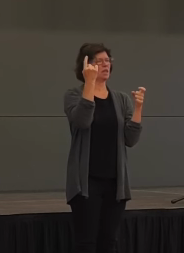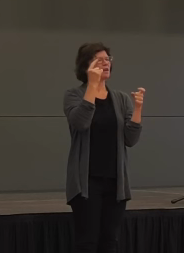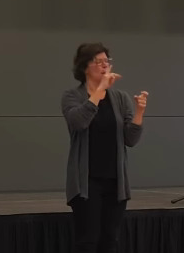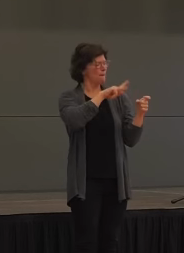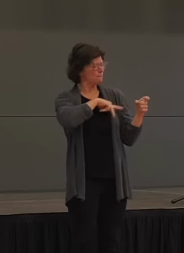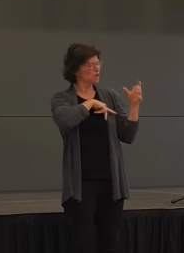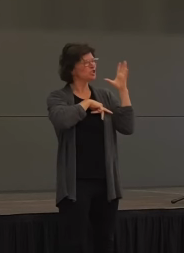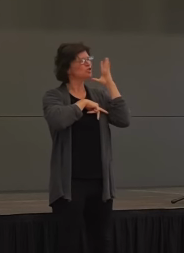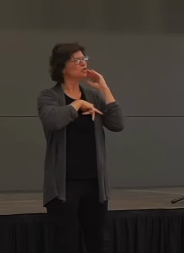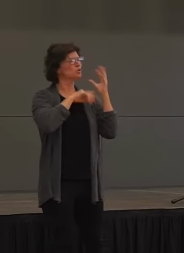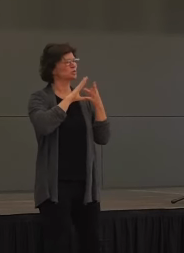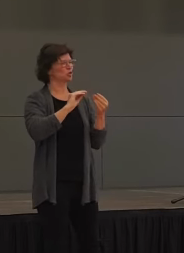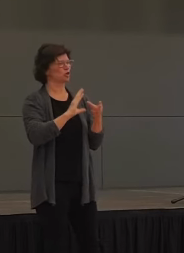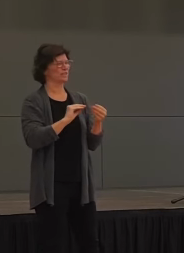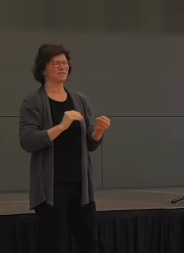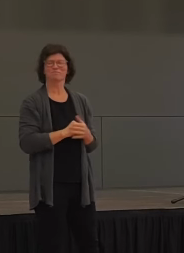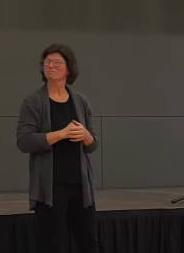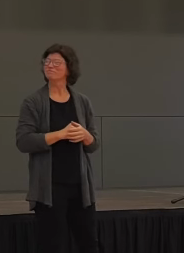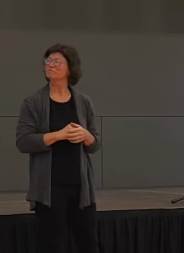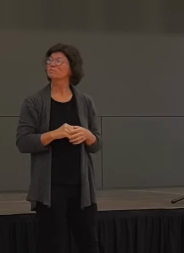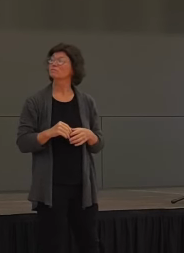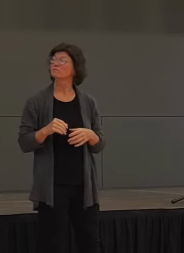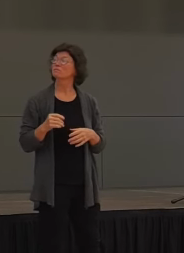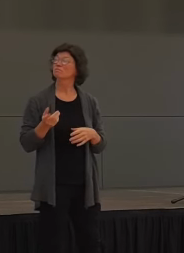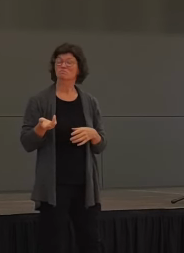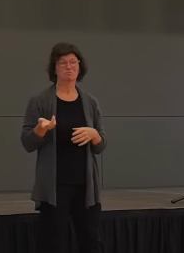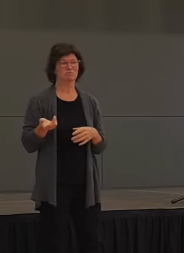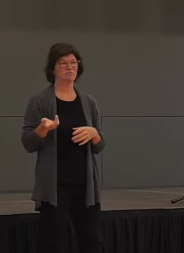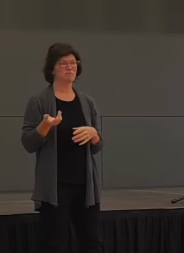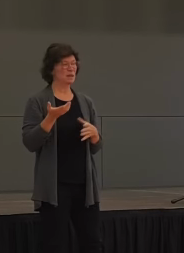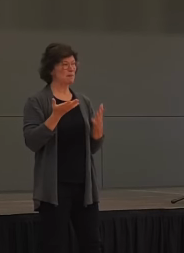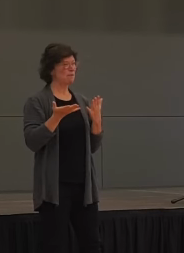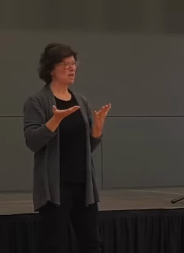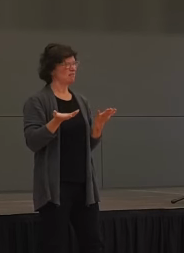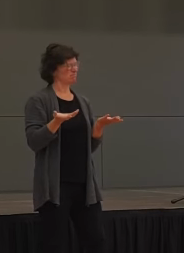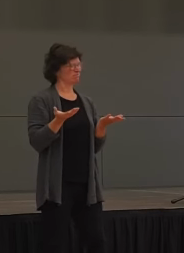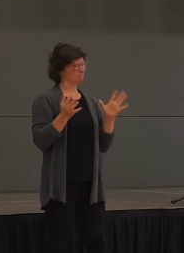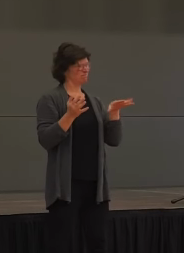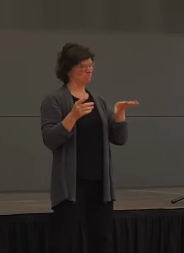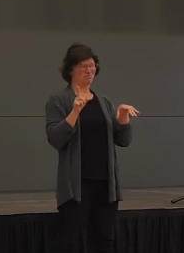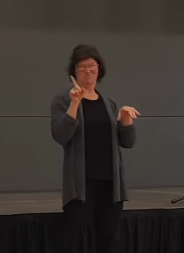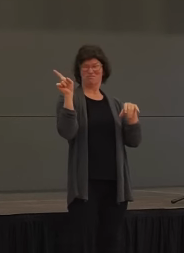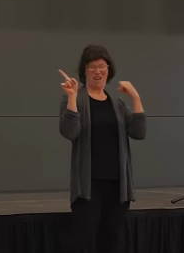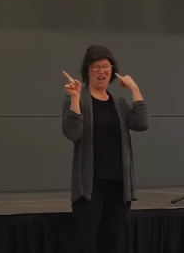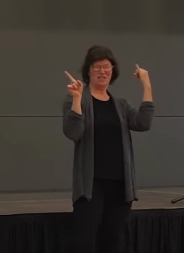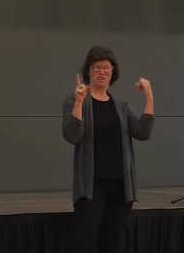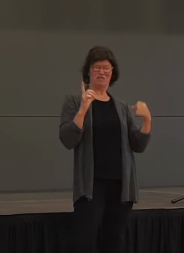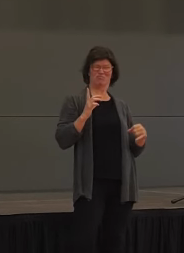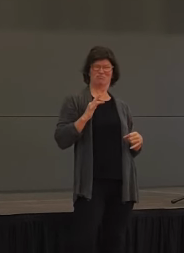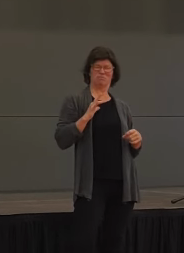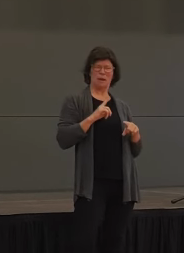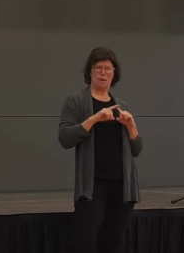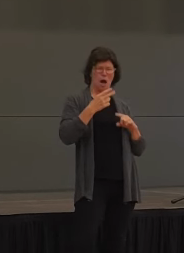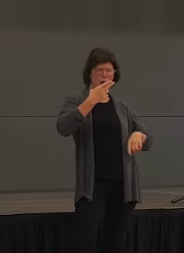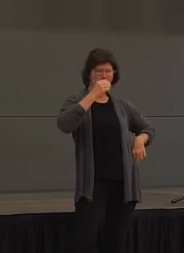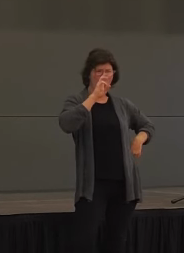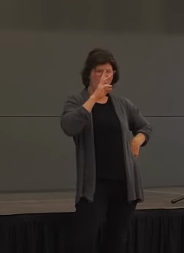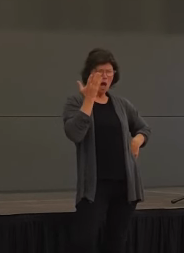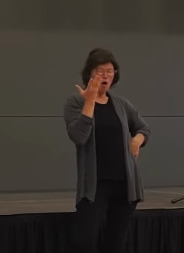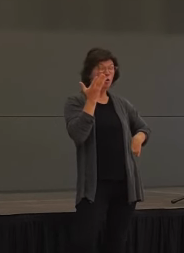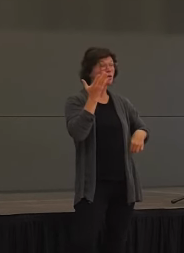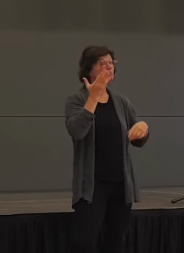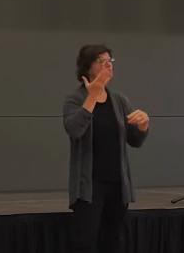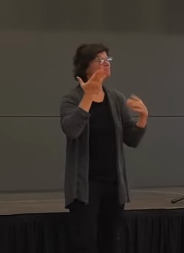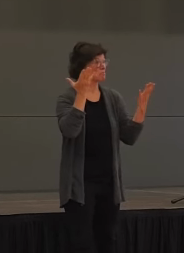personal stories. And you may say, well, I love this idea, but how do I do it? Well, I'm glad